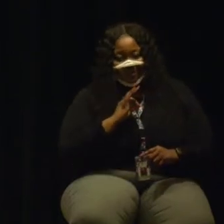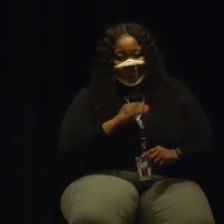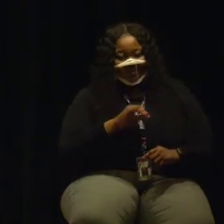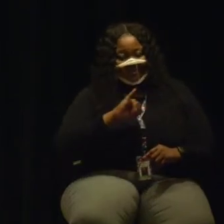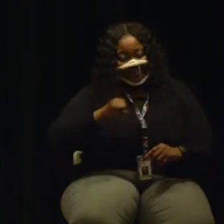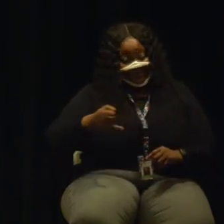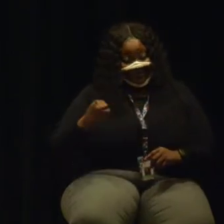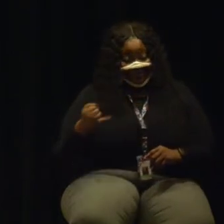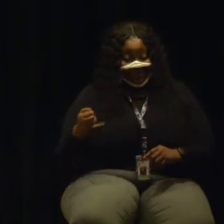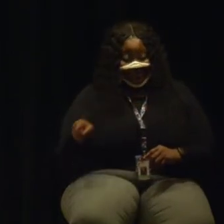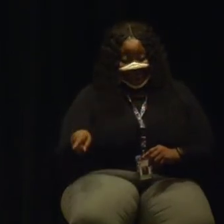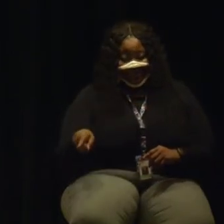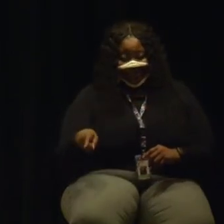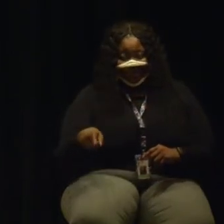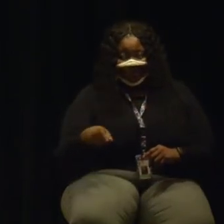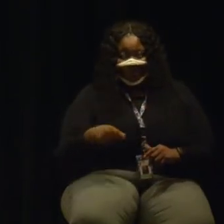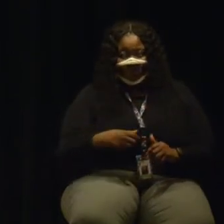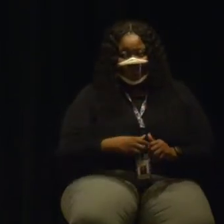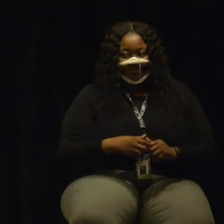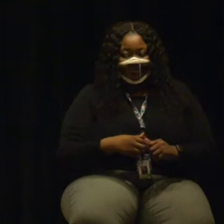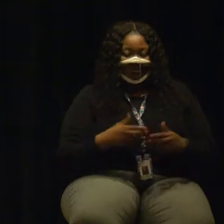Jack Johnson would obliterate KSI. Yeah,